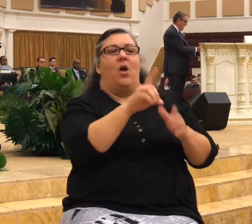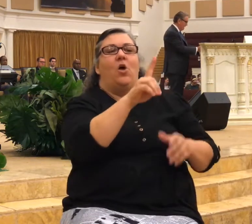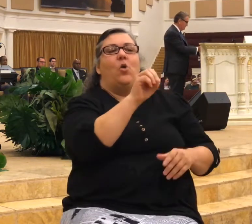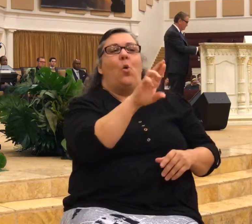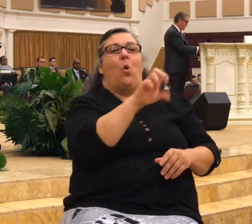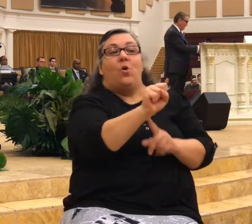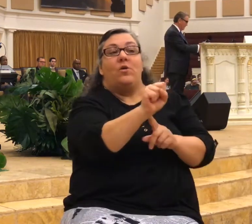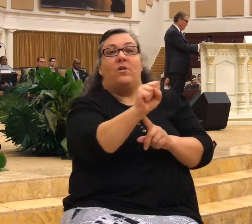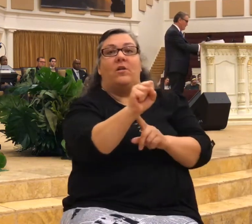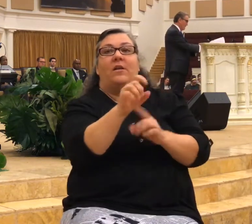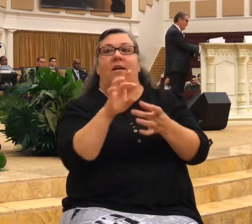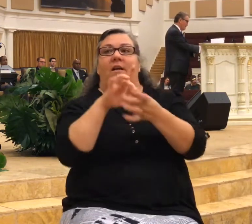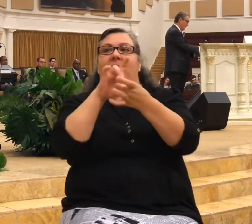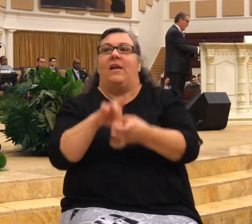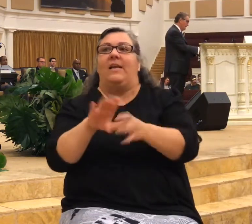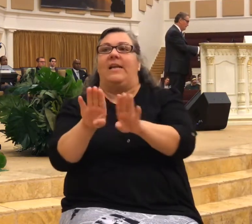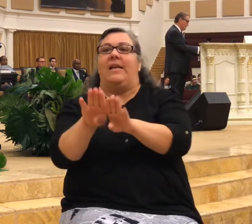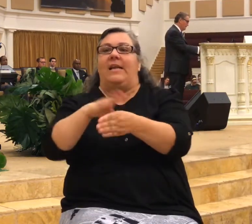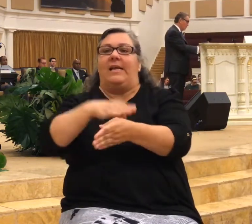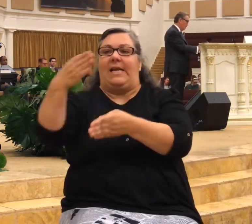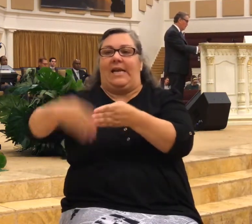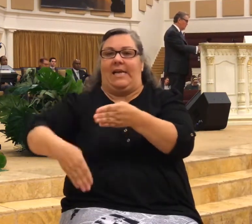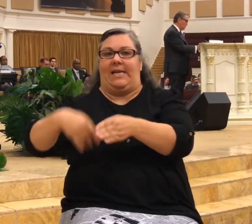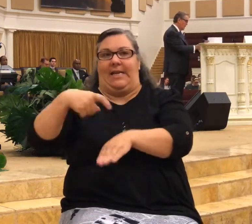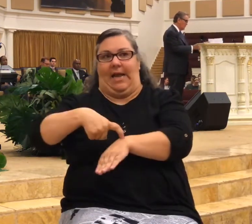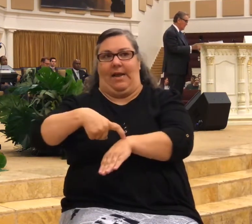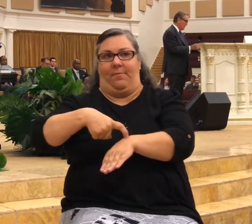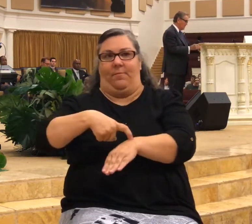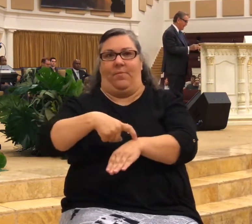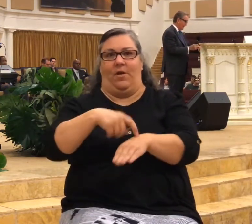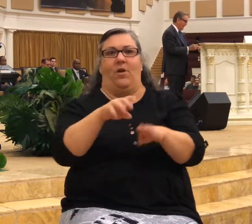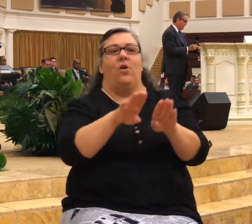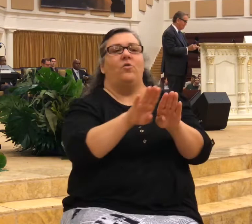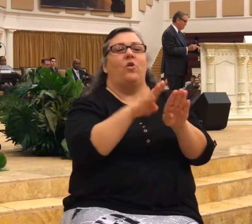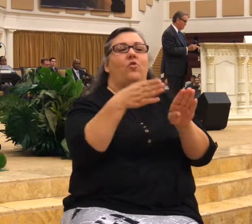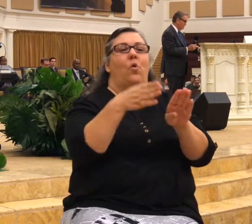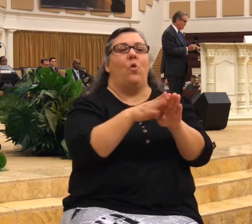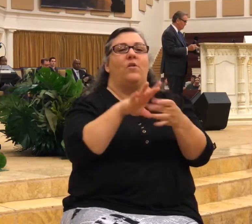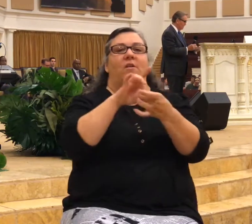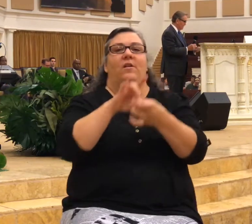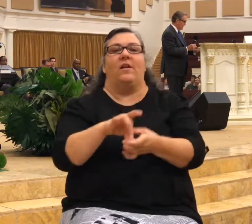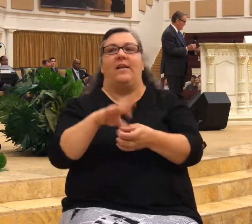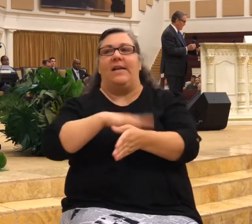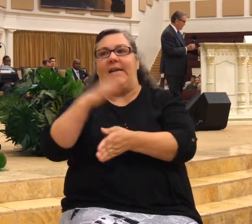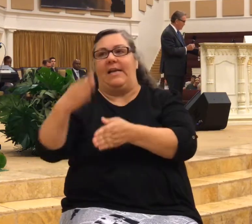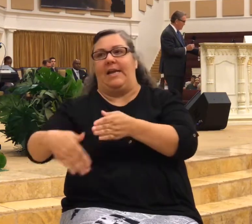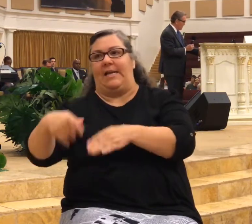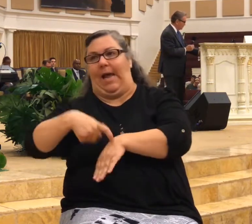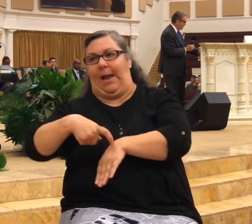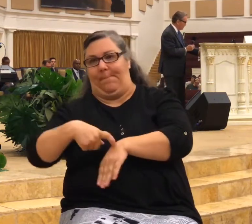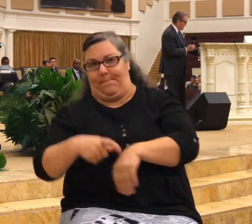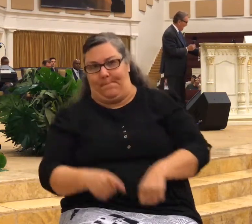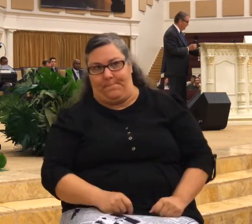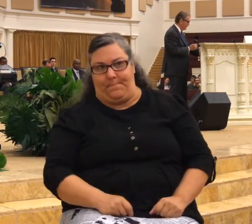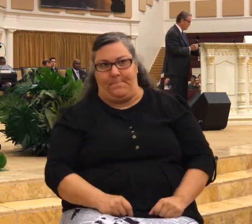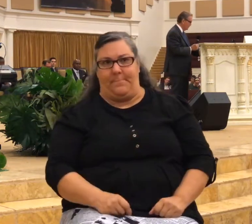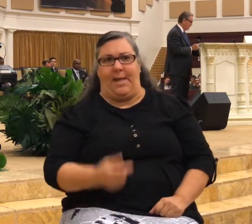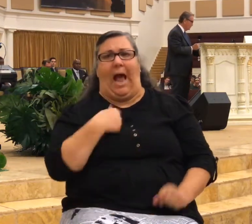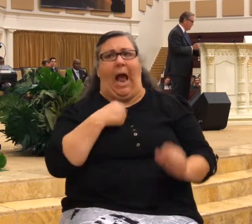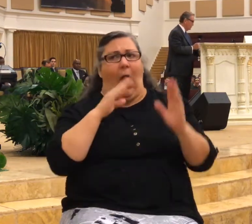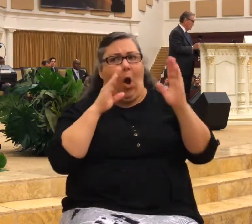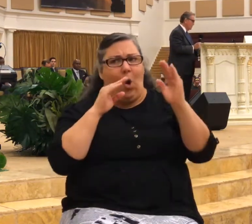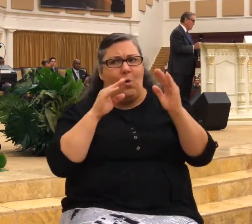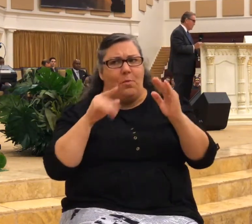end time. Everybody say, the doors of the end time. And I hope that this will challenge